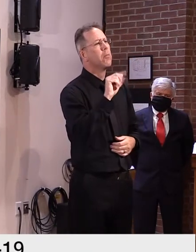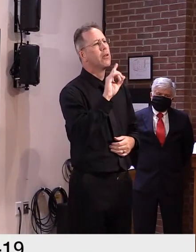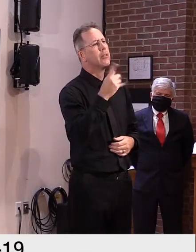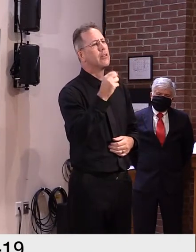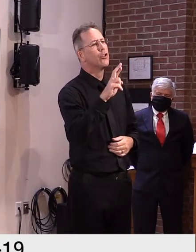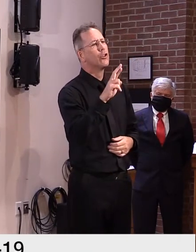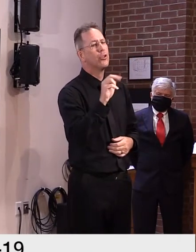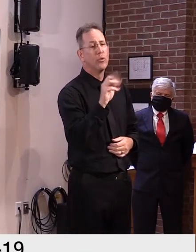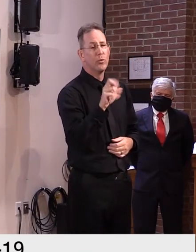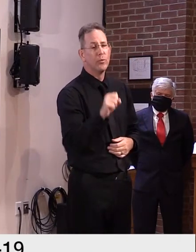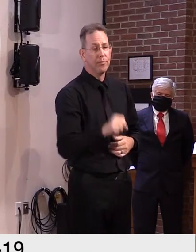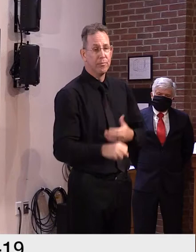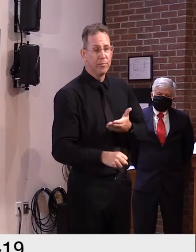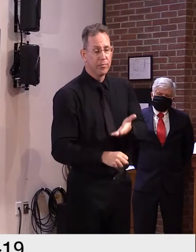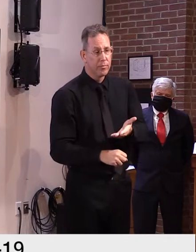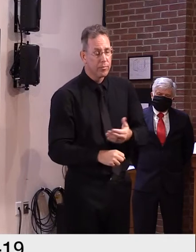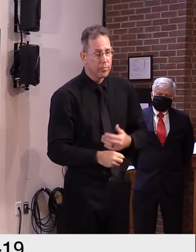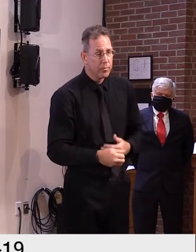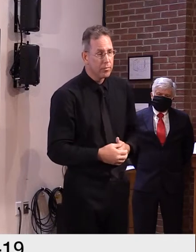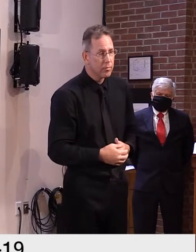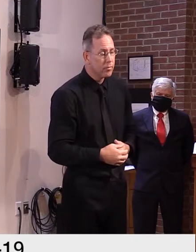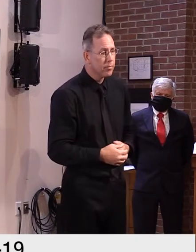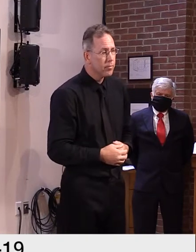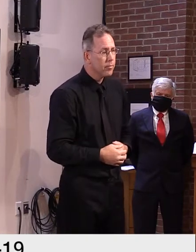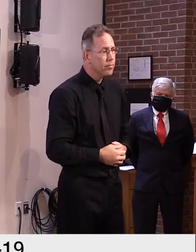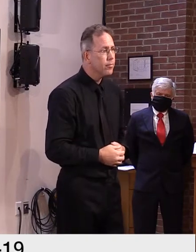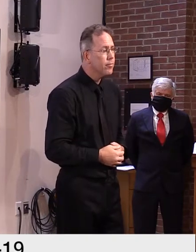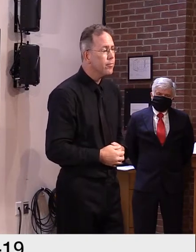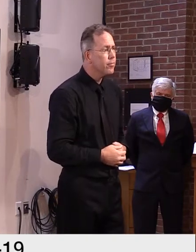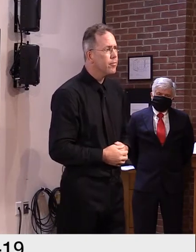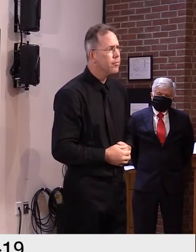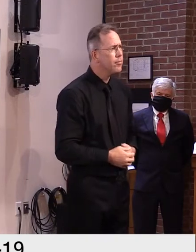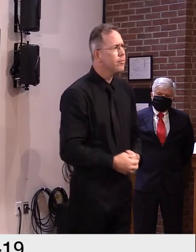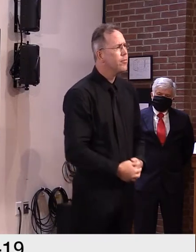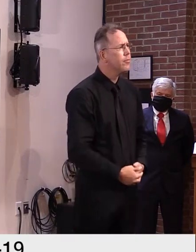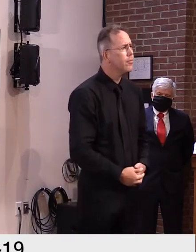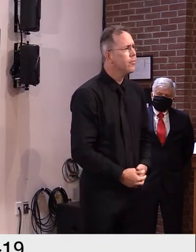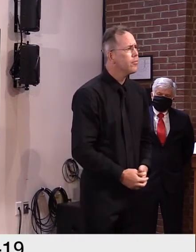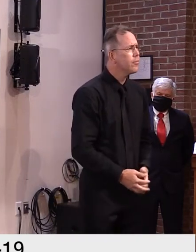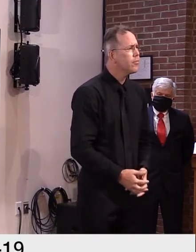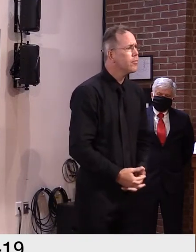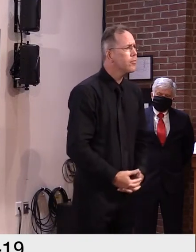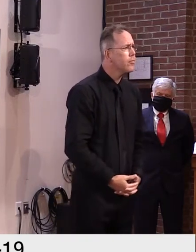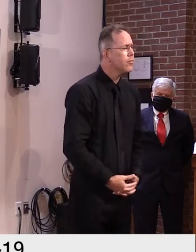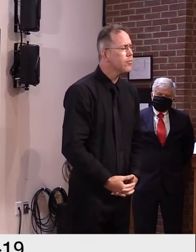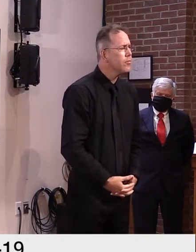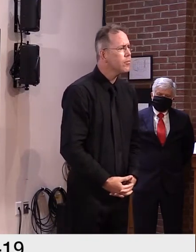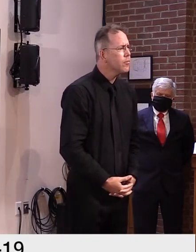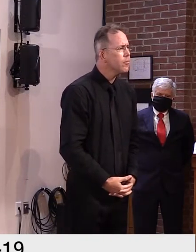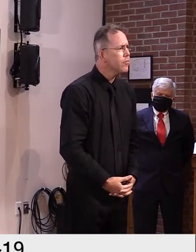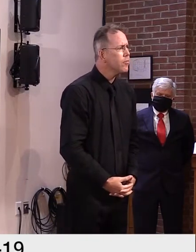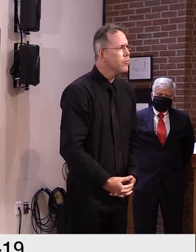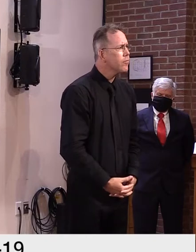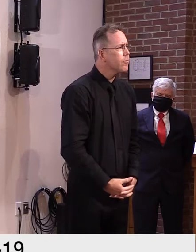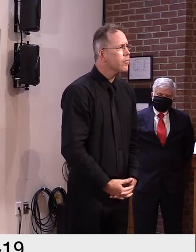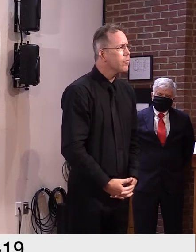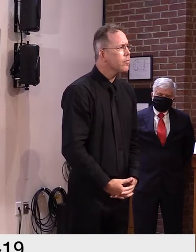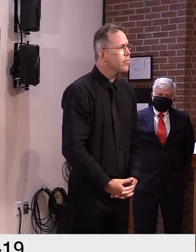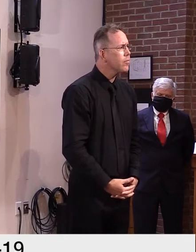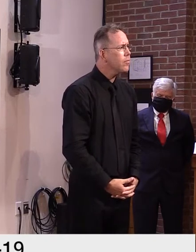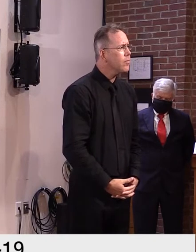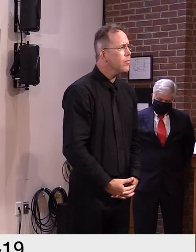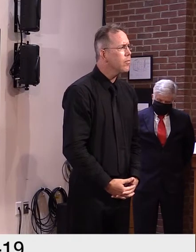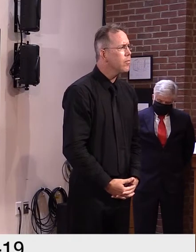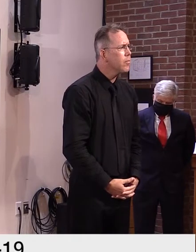What do you think that Vermonters can and maybe should do to prevent threats like the